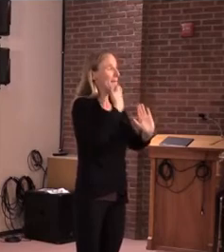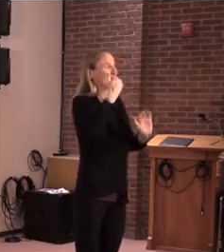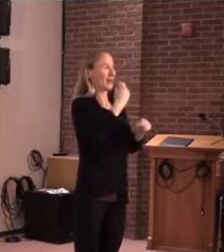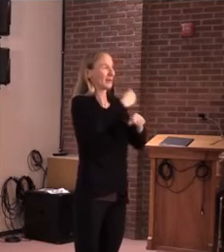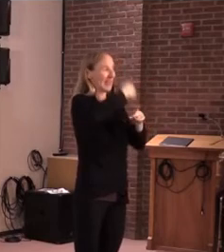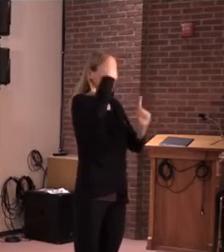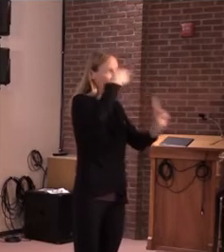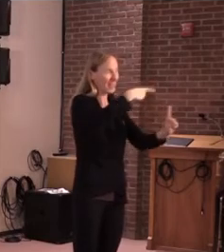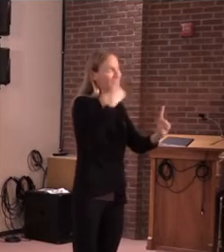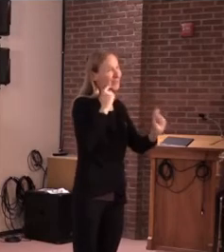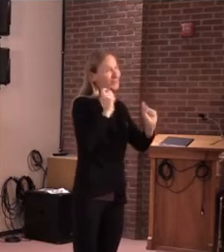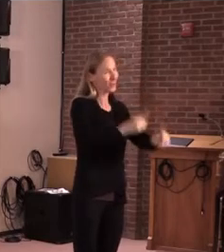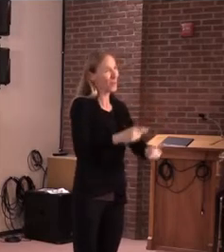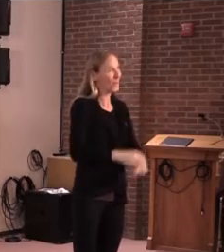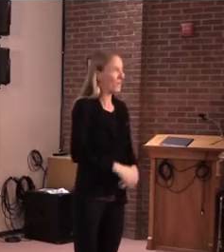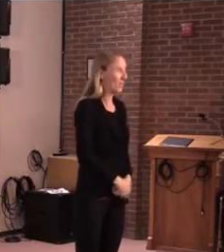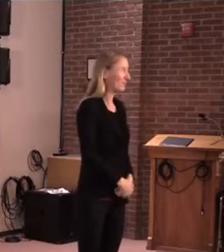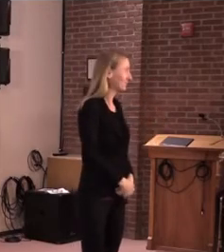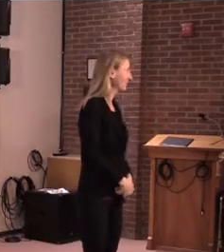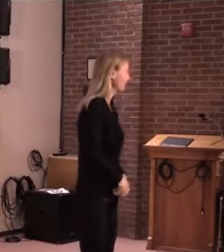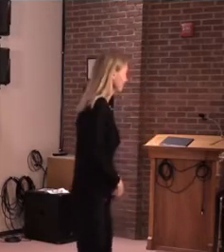goal.